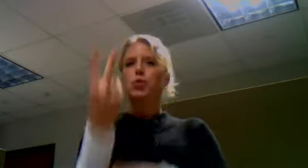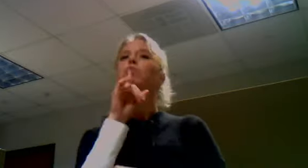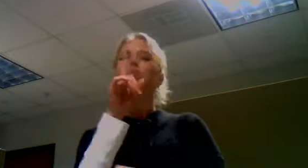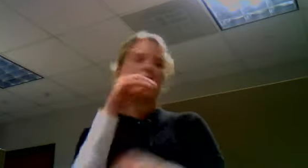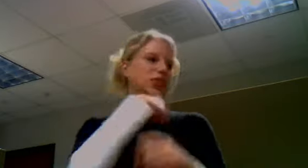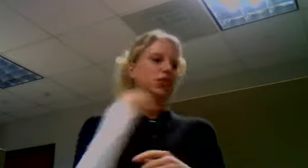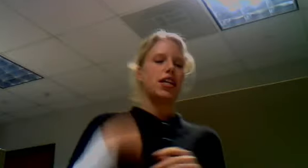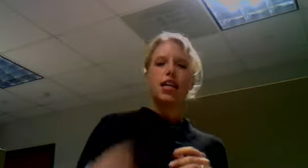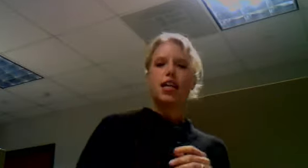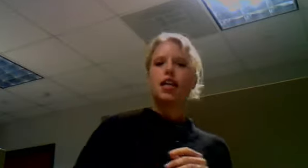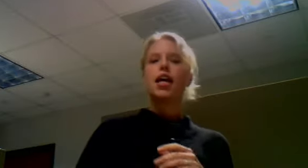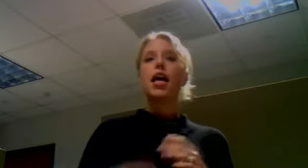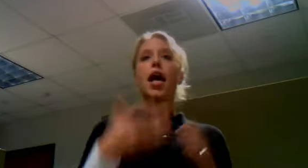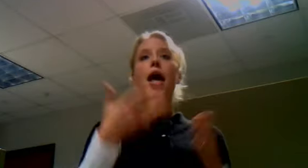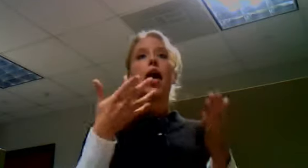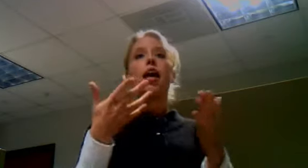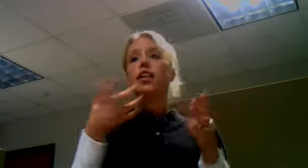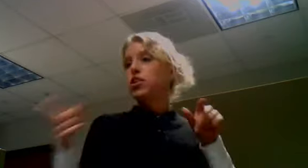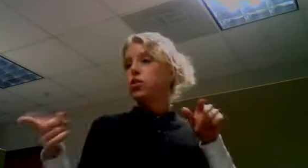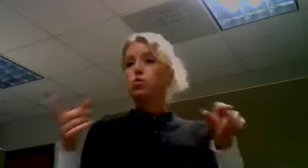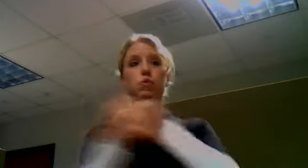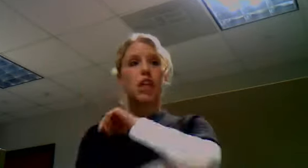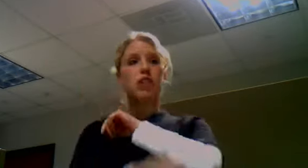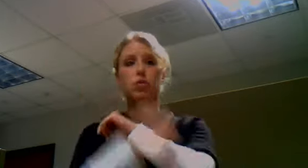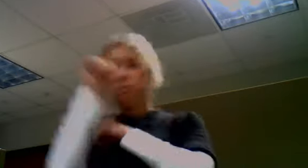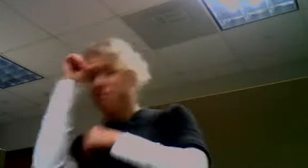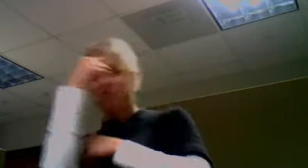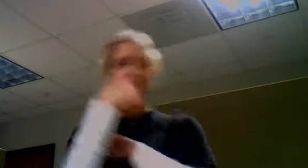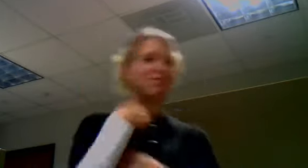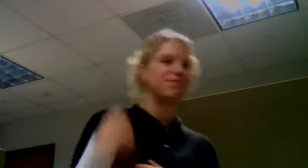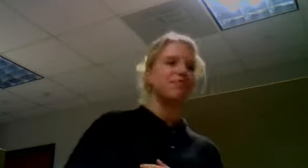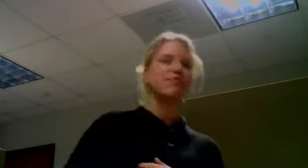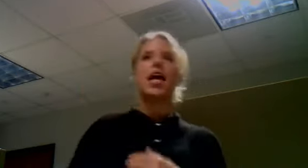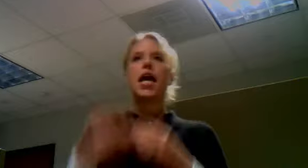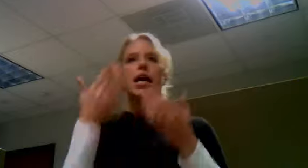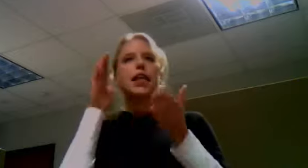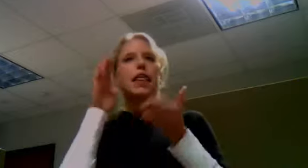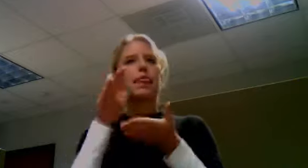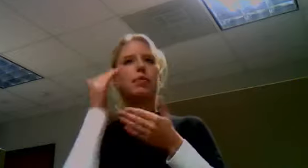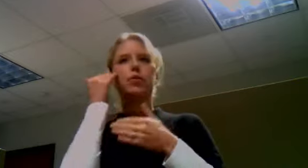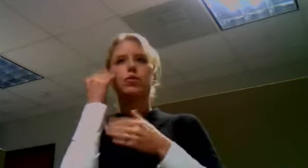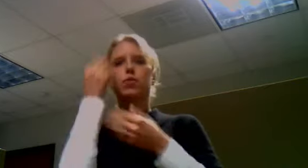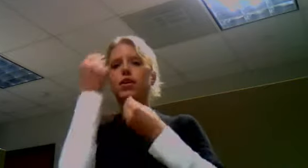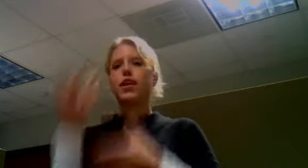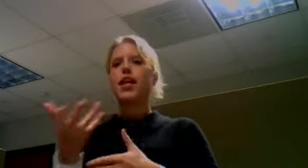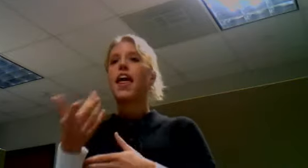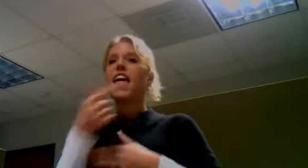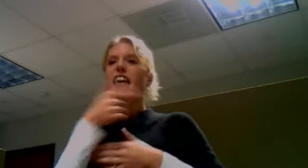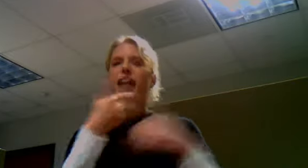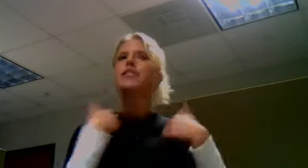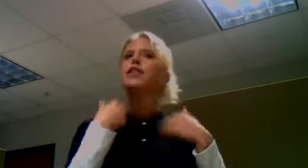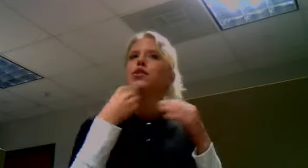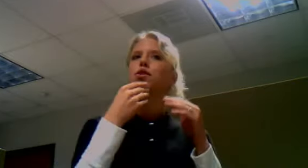fact about the two countries. Yes, today China has a huge infrastructure advantage over India. But for many